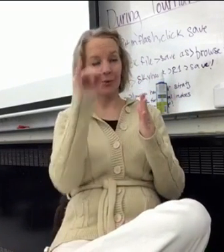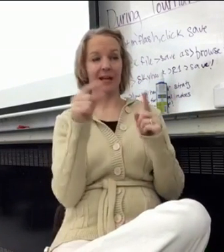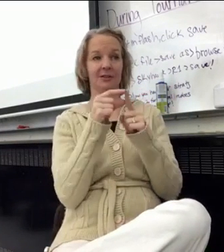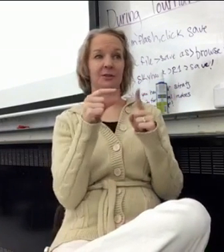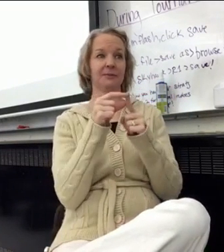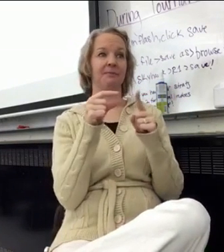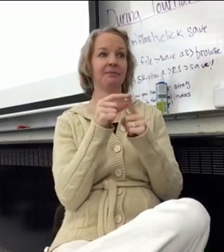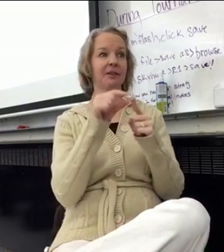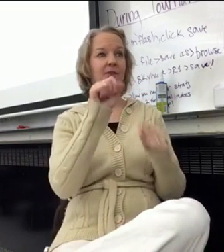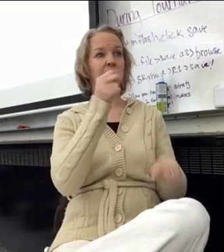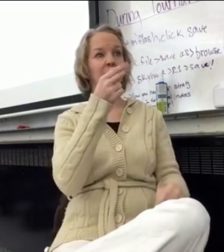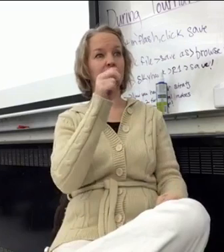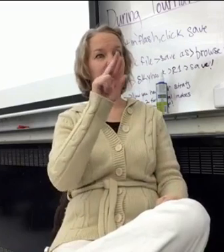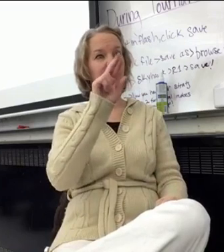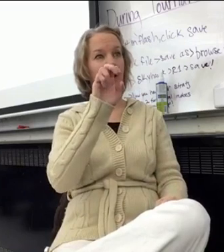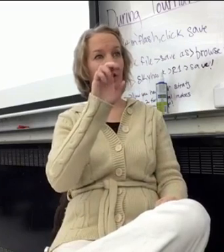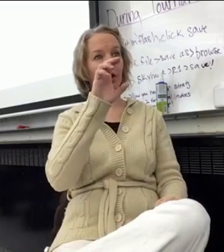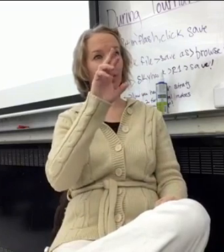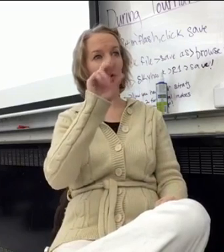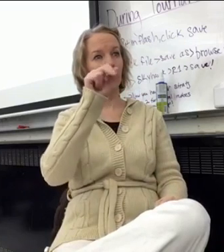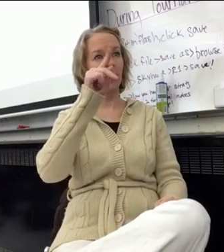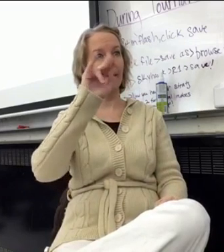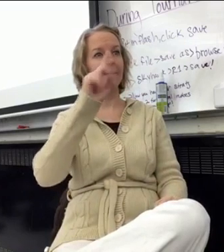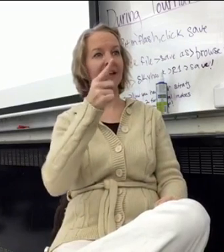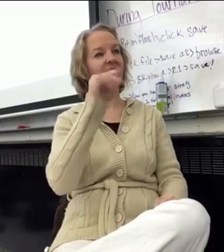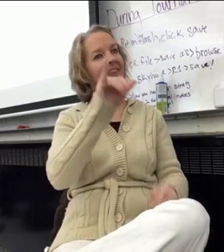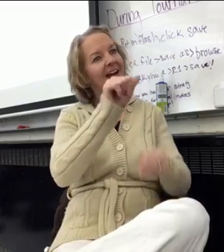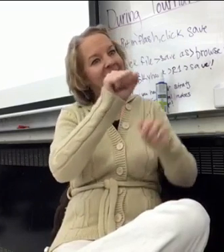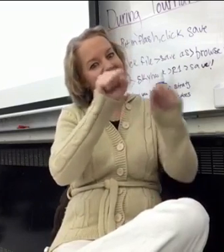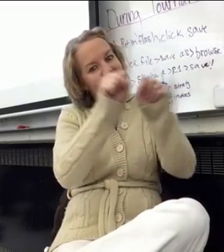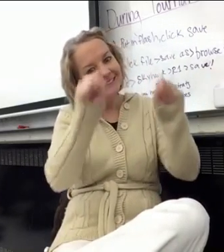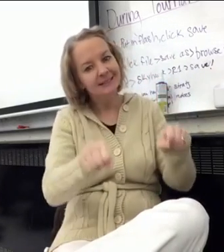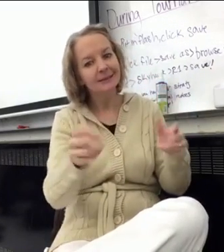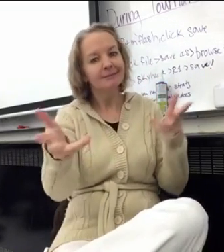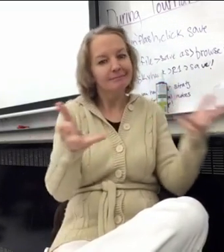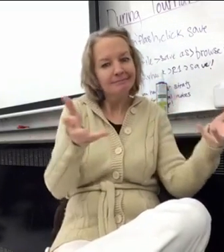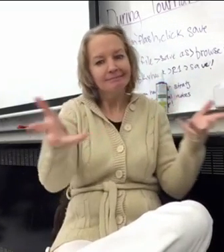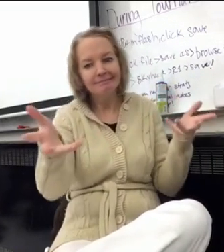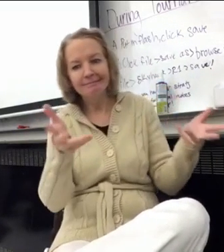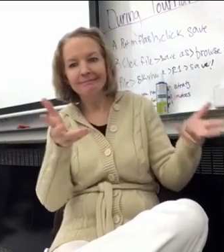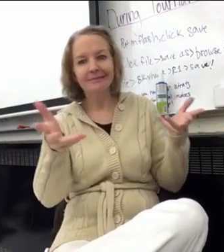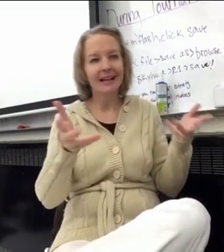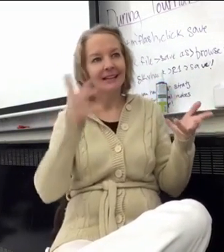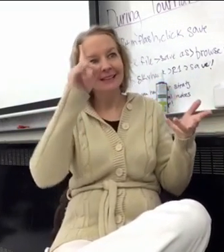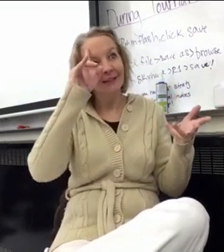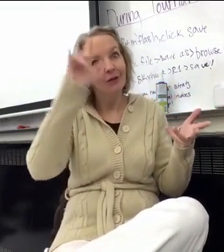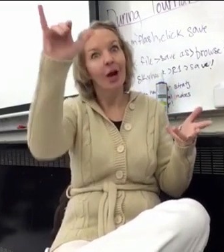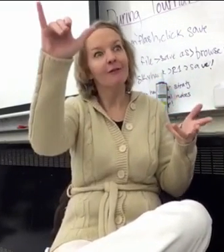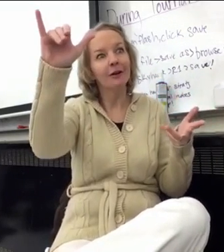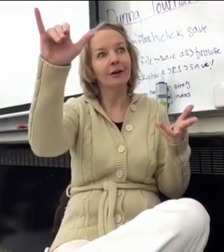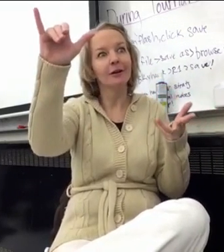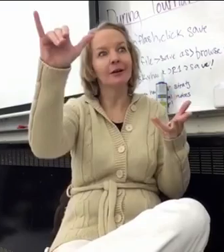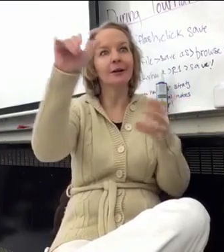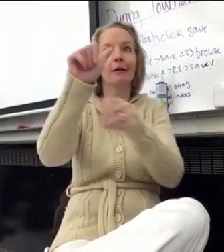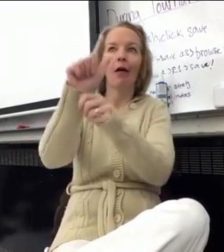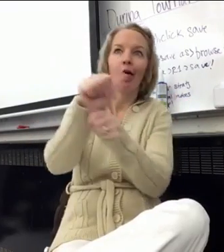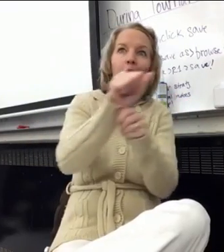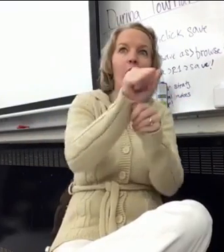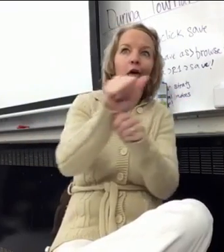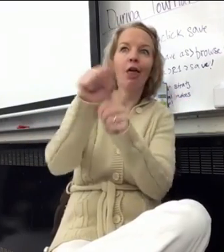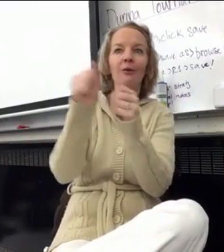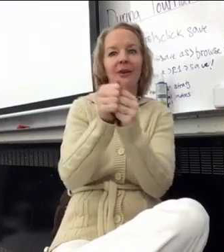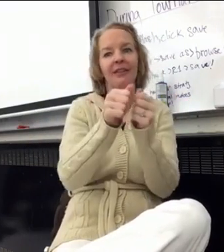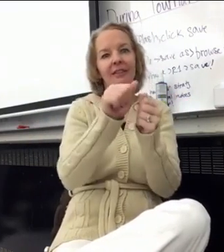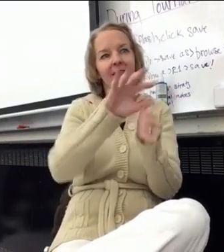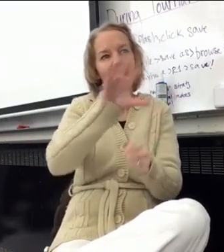So remember, sharecropping is going to be that labor system. It creates kind of forever servitude of African Americans,